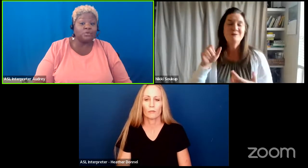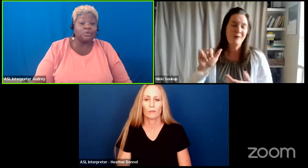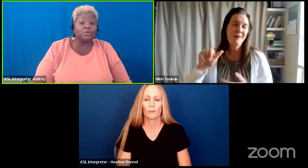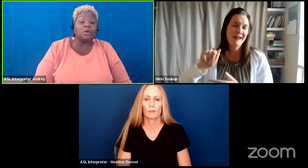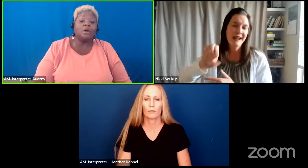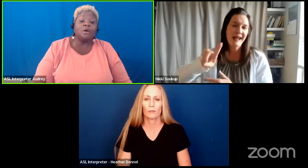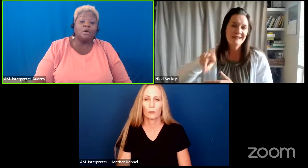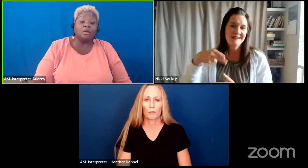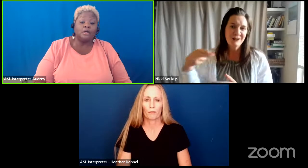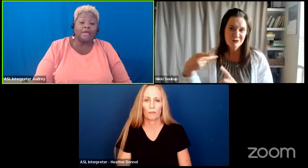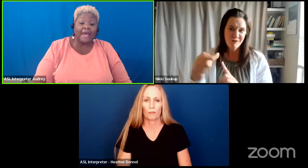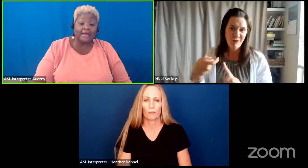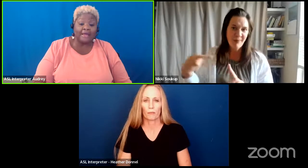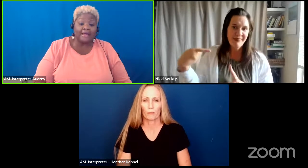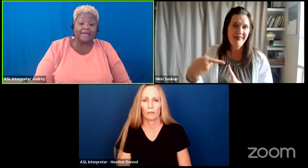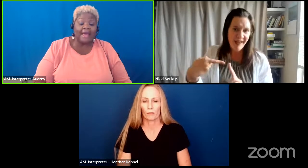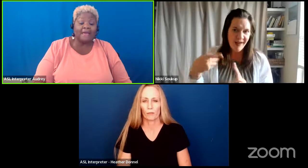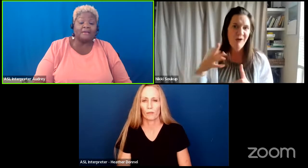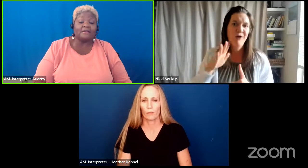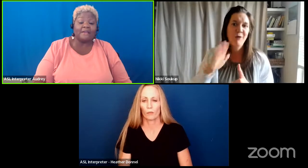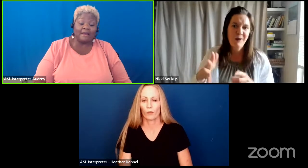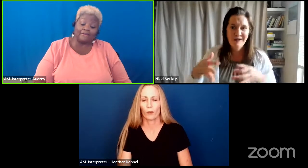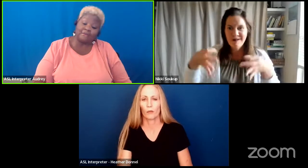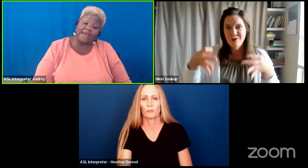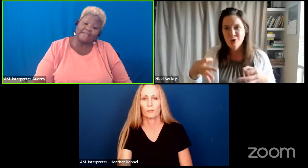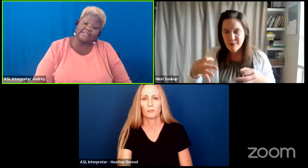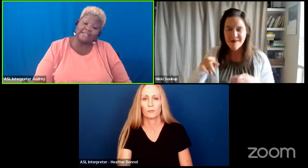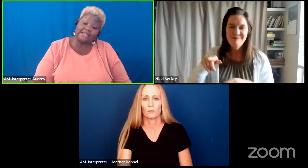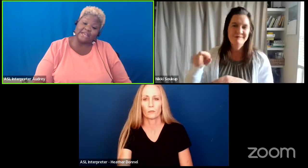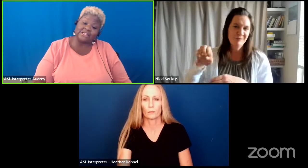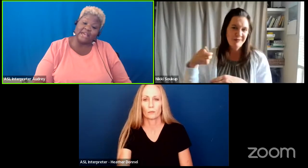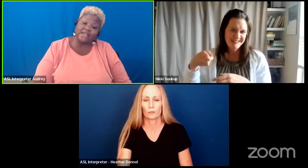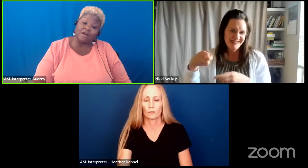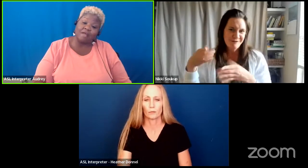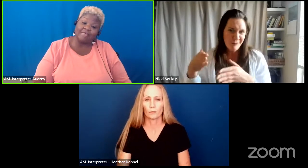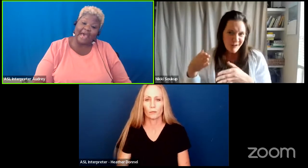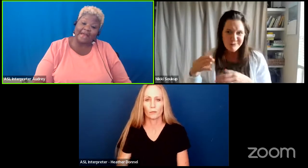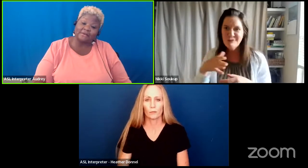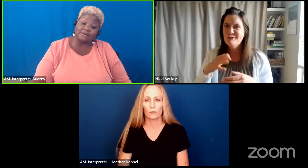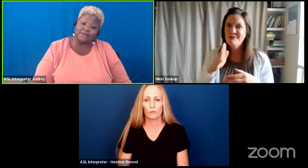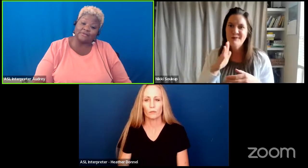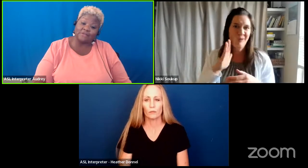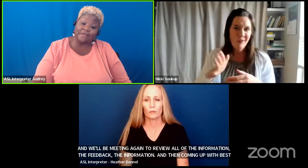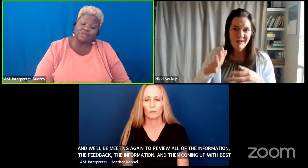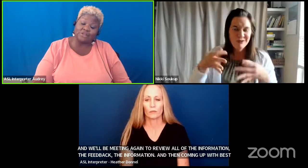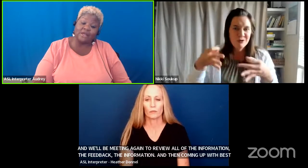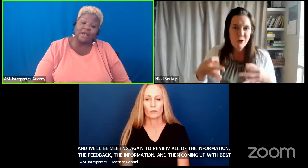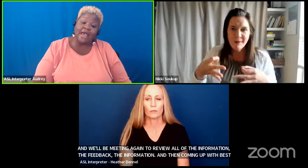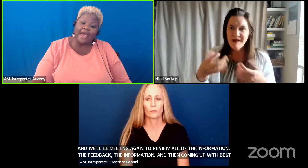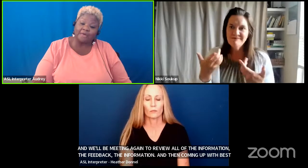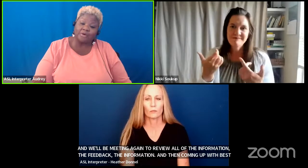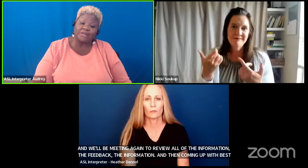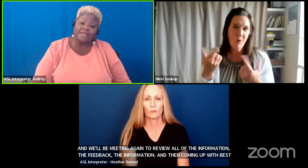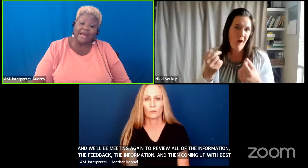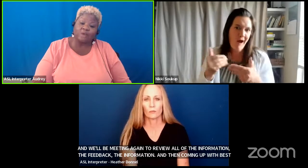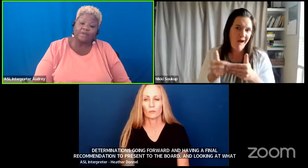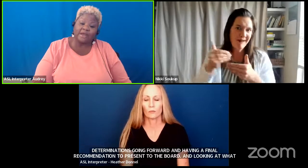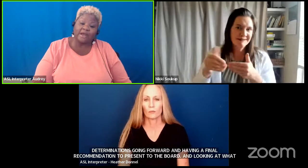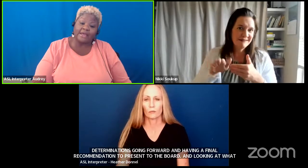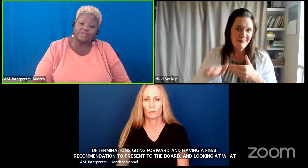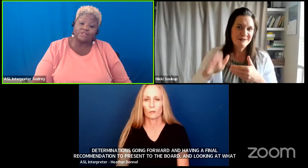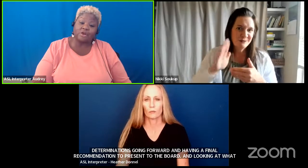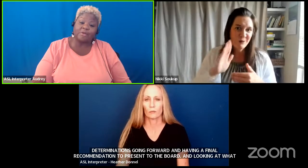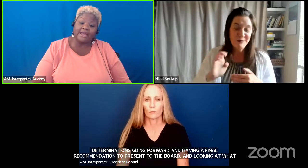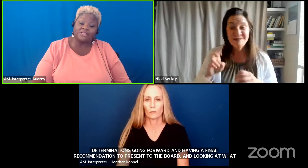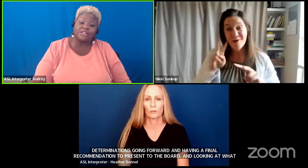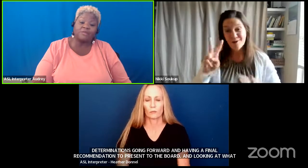need to look at. And again, they're from ACDHH taking on that information and putting it out there